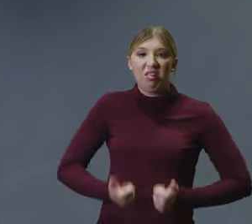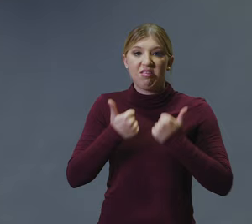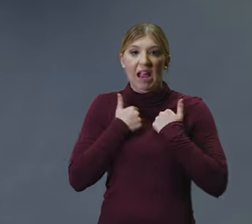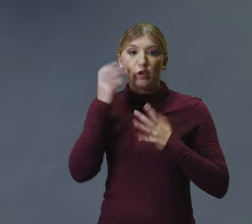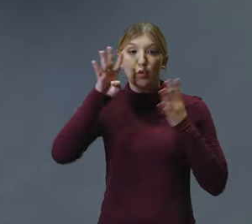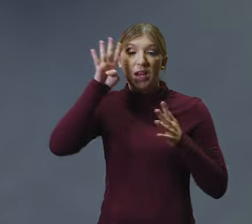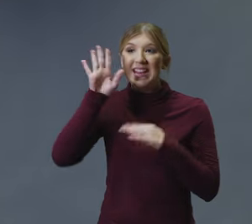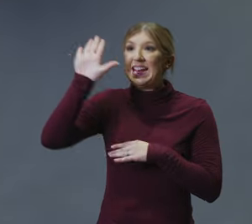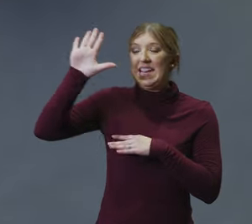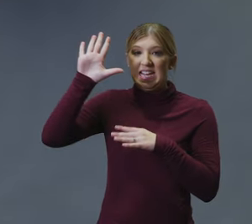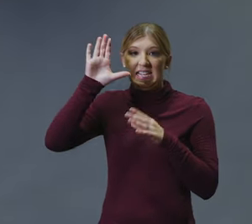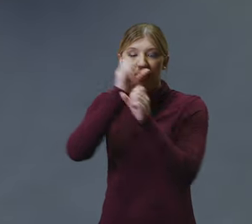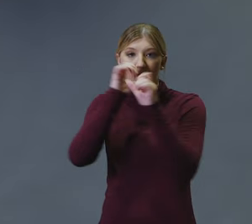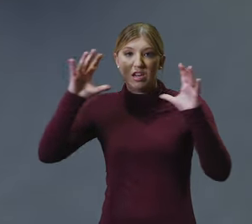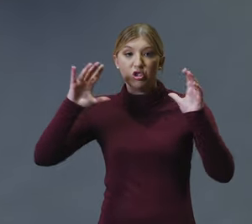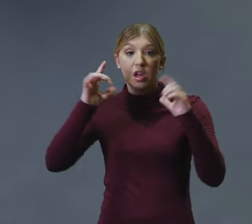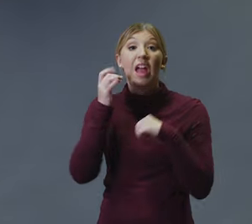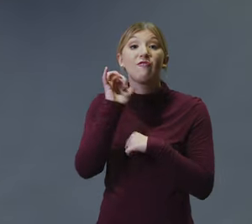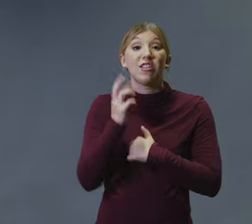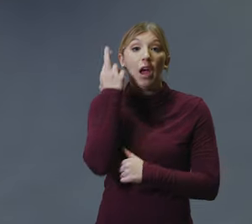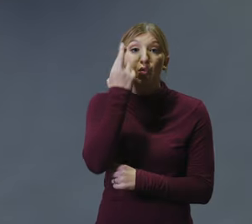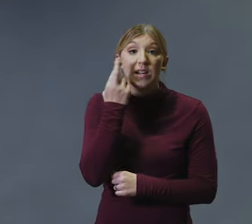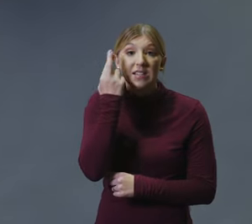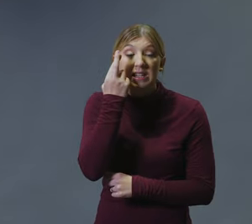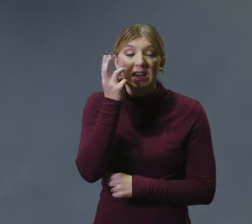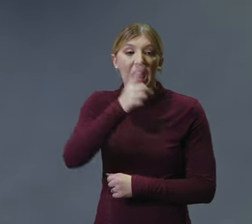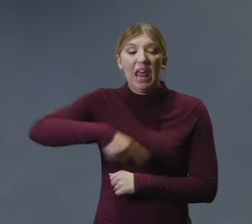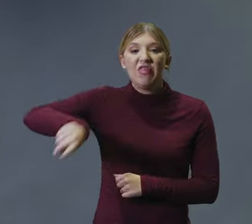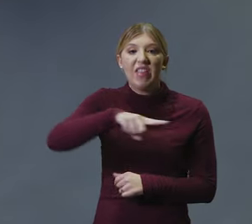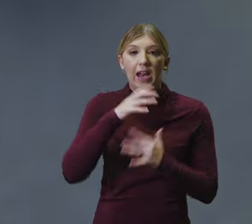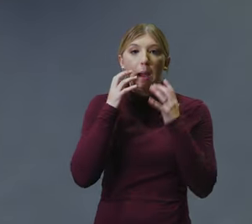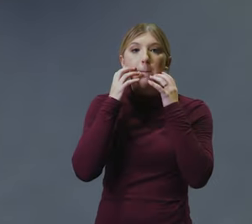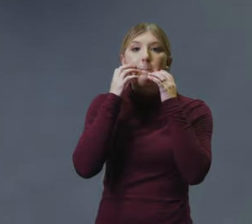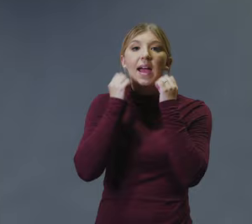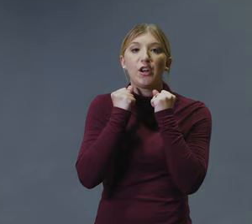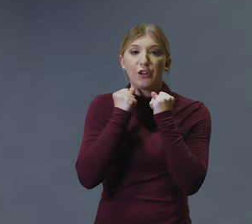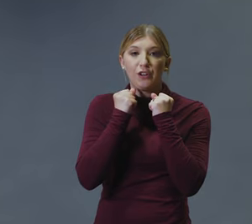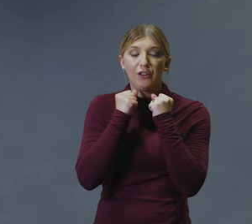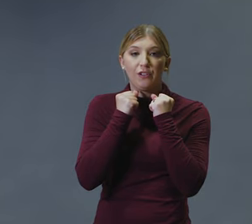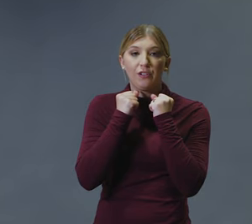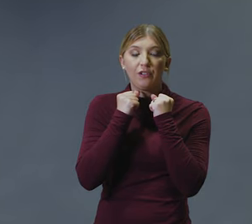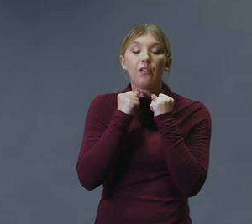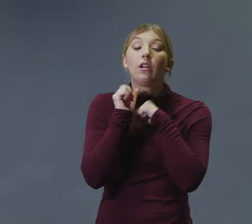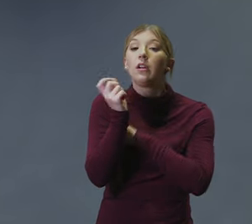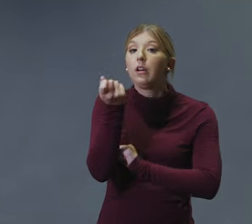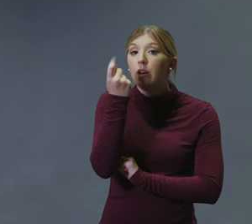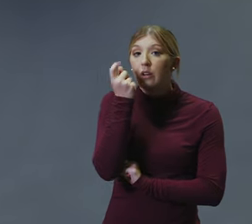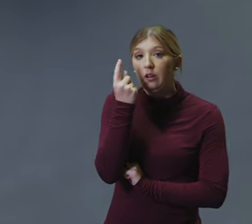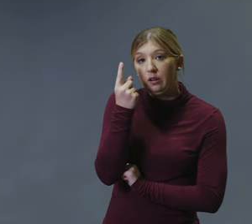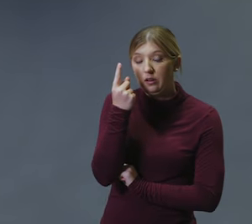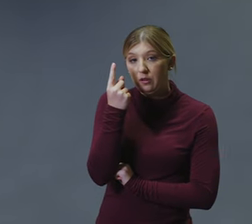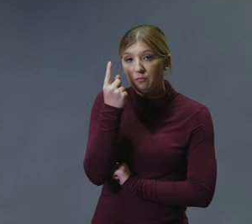in the image of God. And for that reason, they matter. What we need to understand,